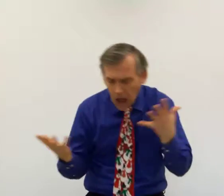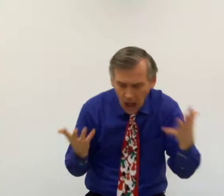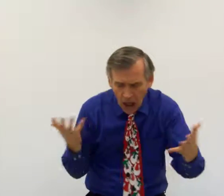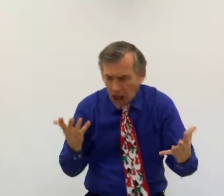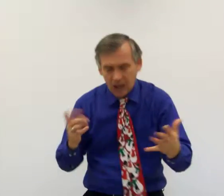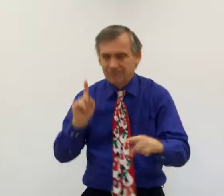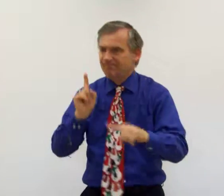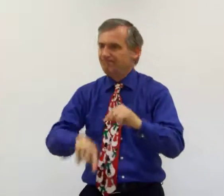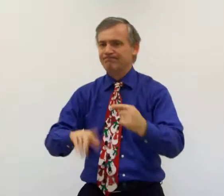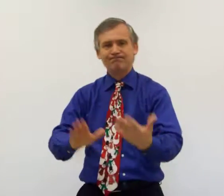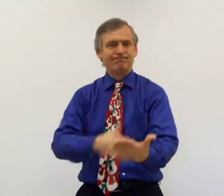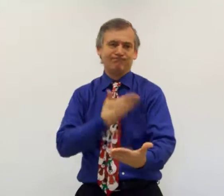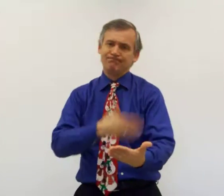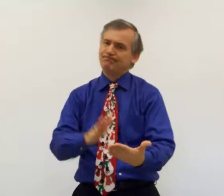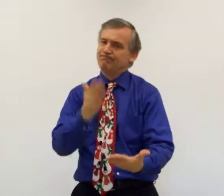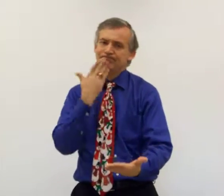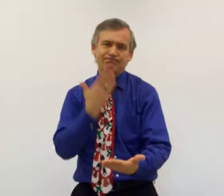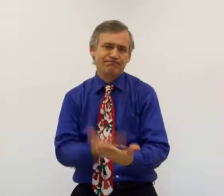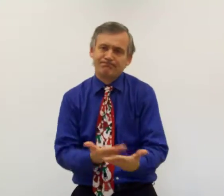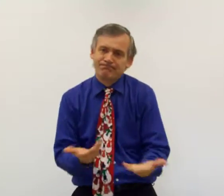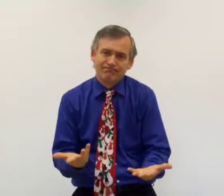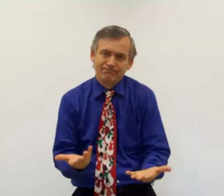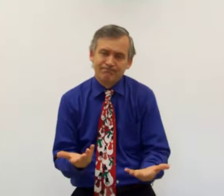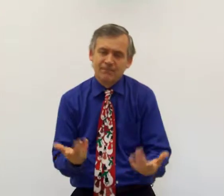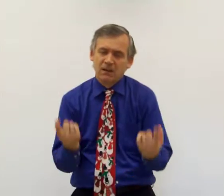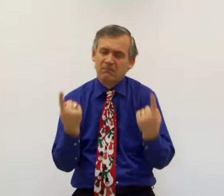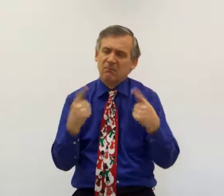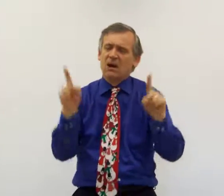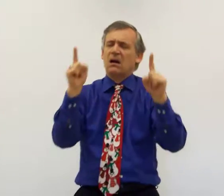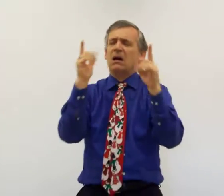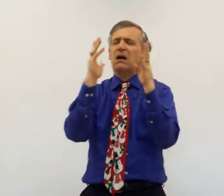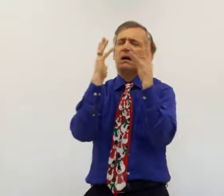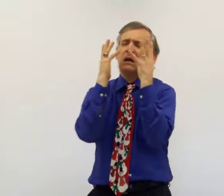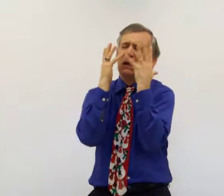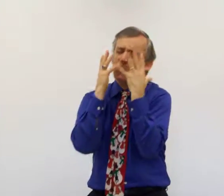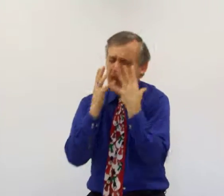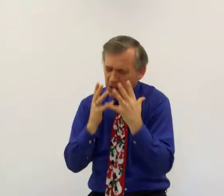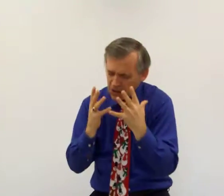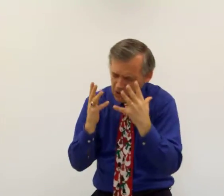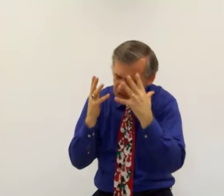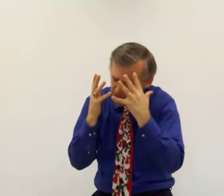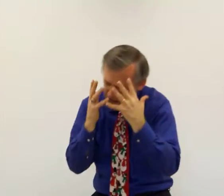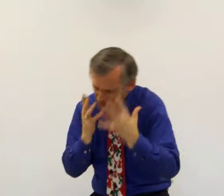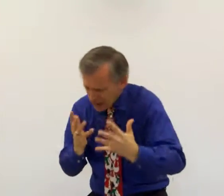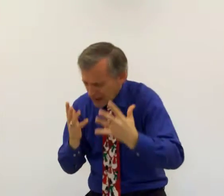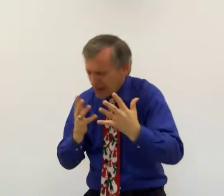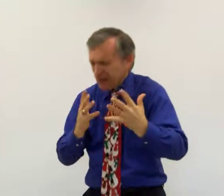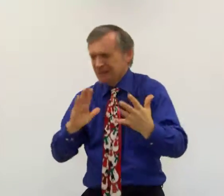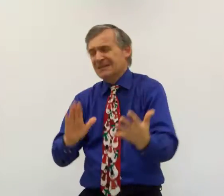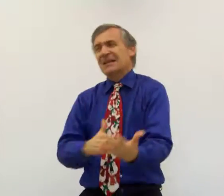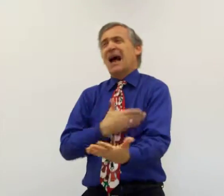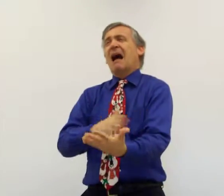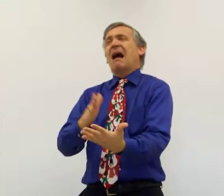At last, his despair was so great that he could not even sing at all.